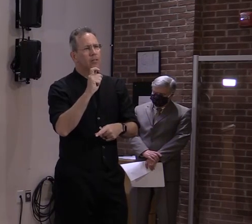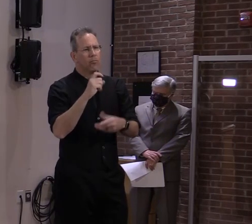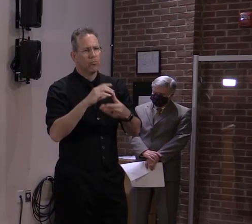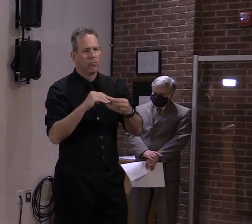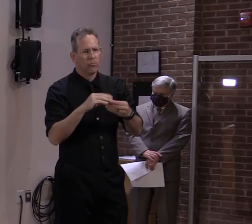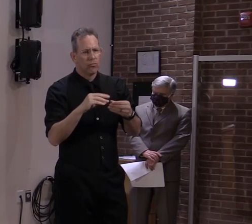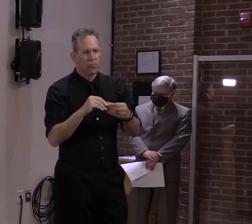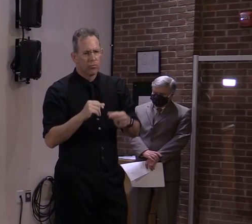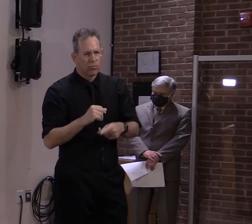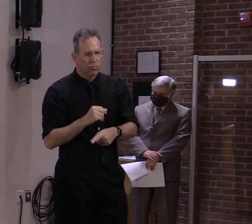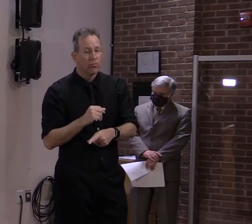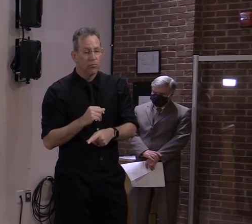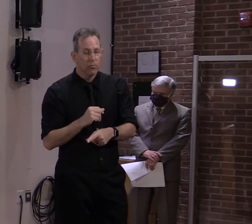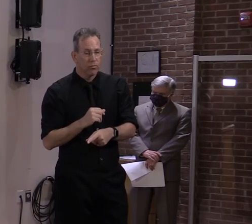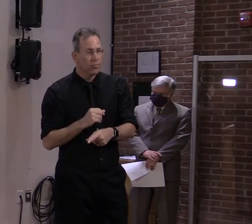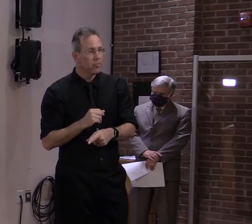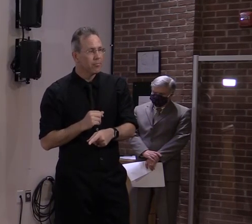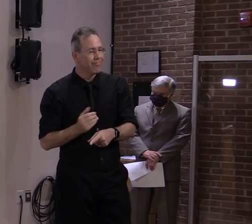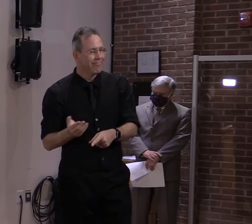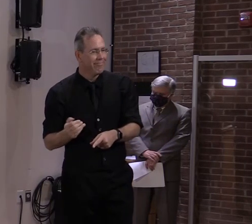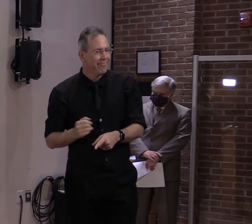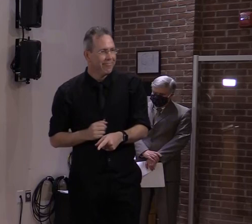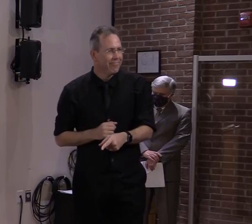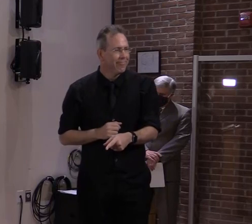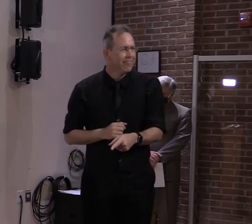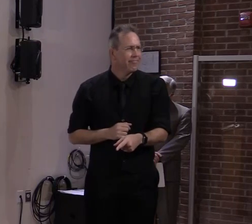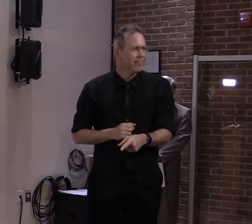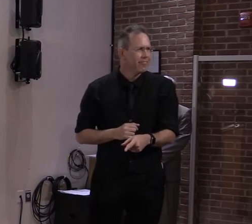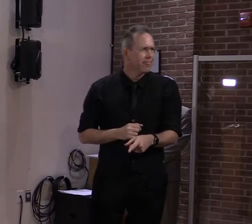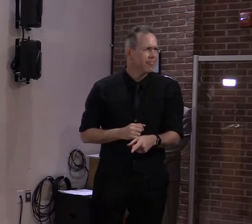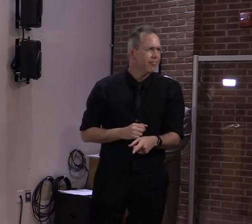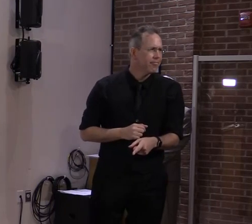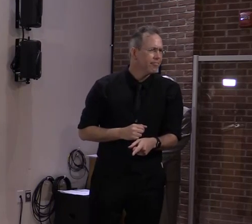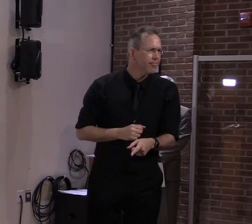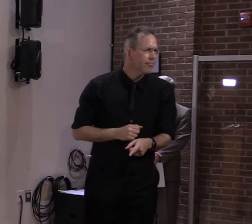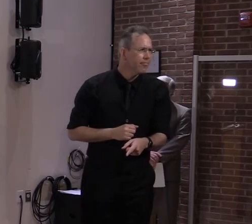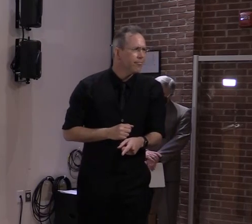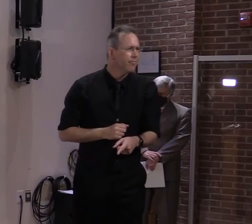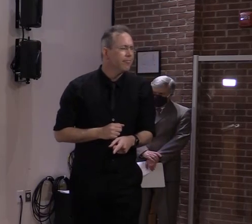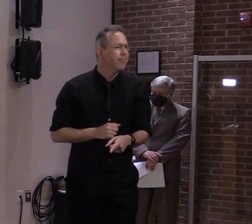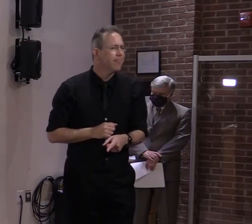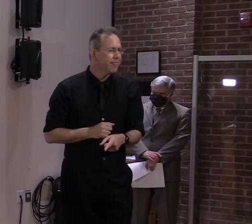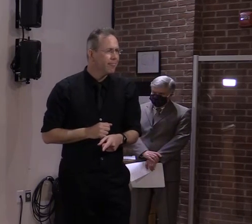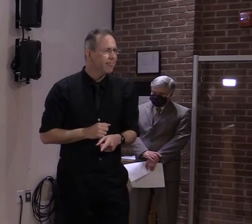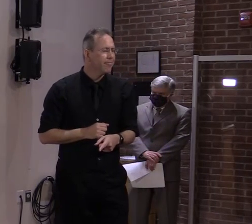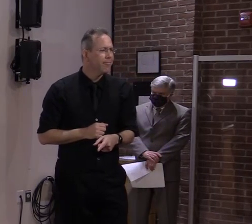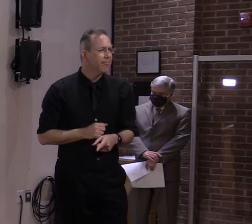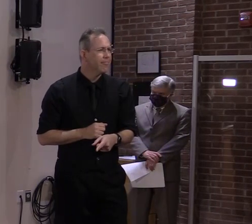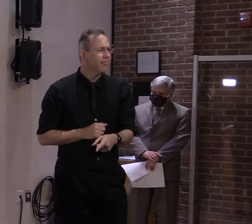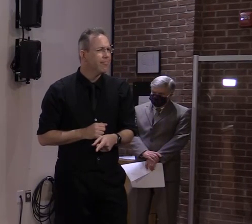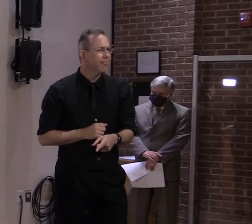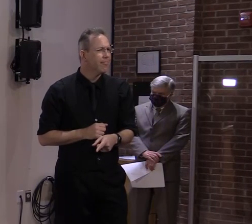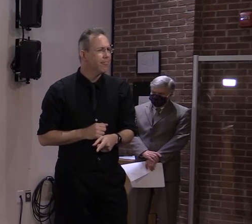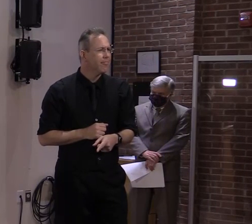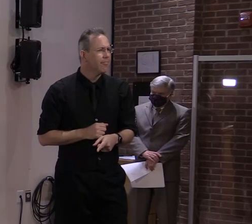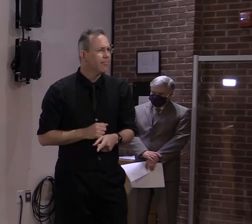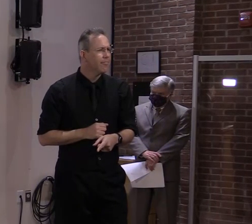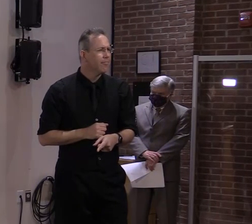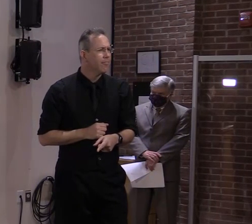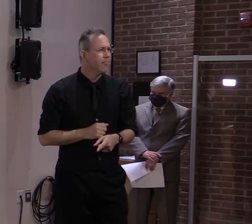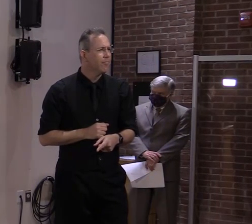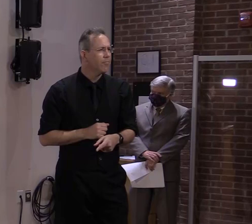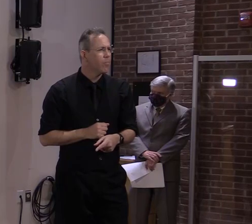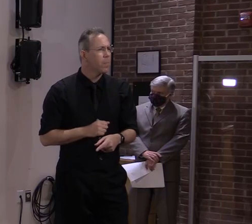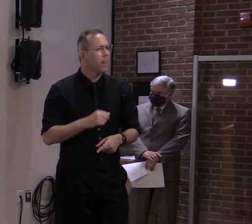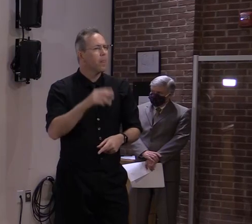Hi, are these pop-up or walk-in clinics that you're holding using up all of their vaccine doses, or are there leftover doses at the end of the day? And if so, what happens to